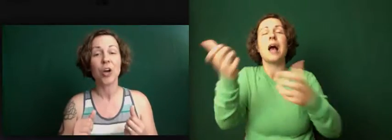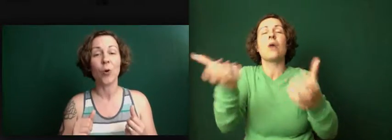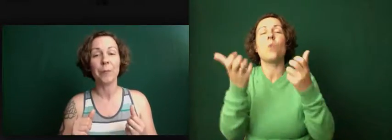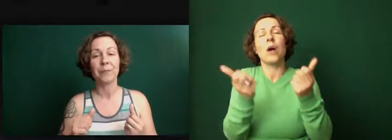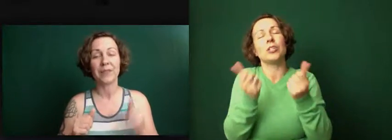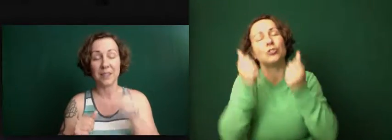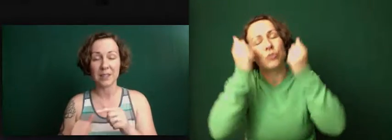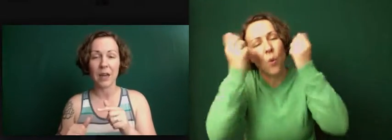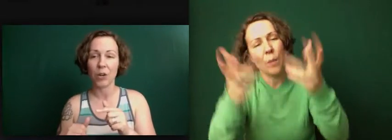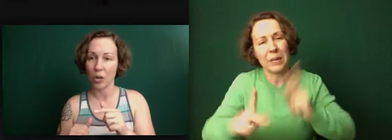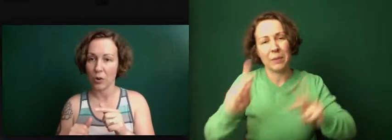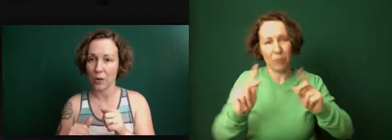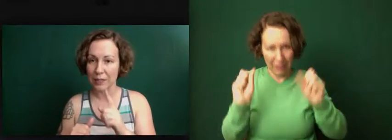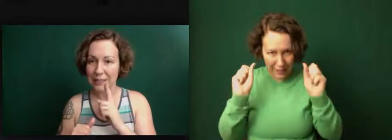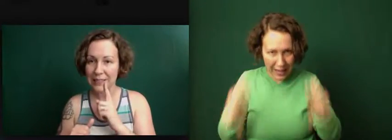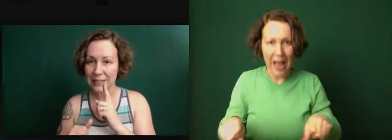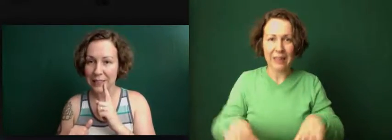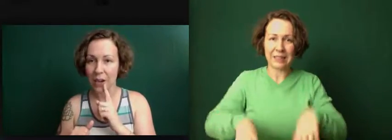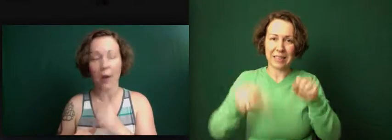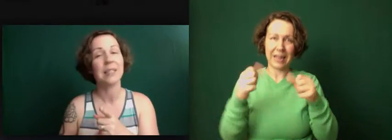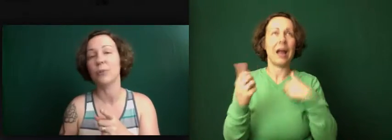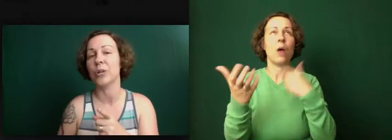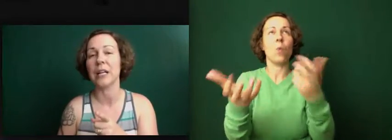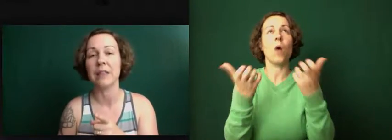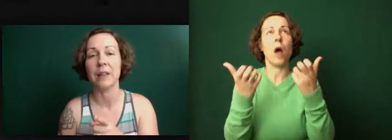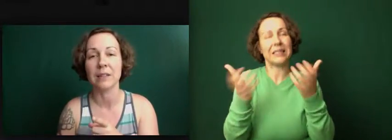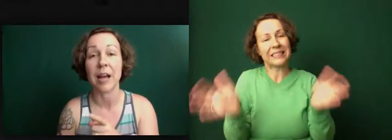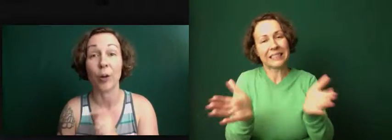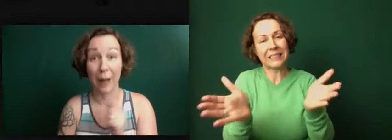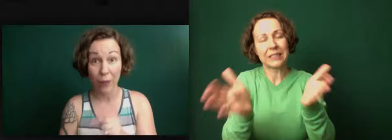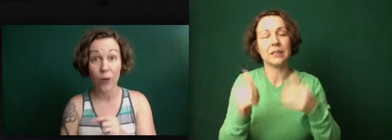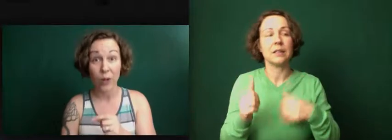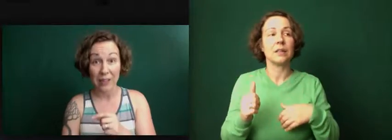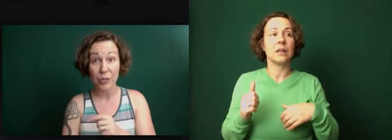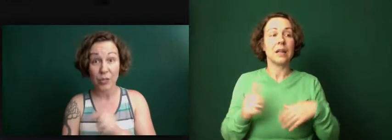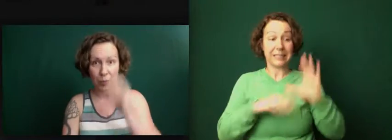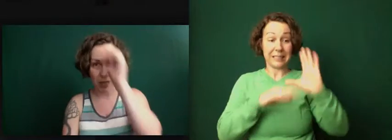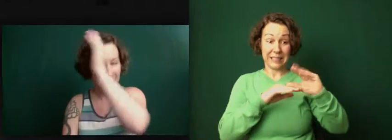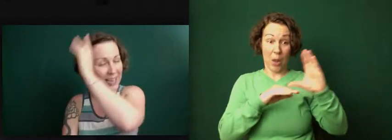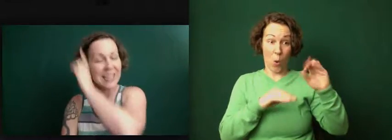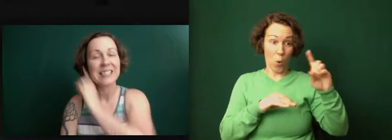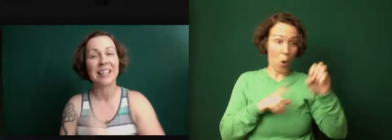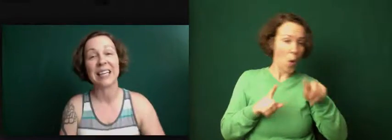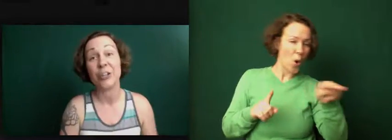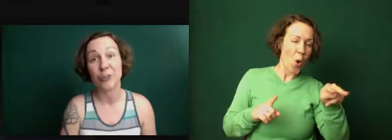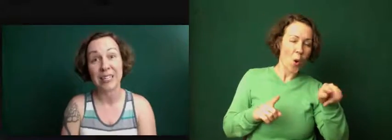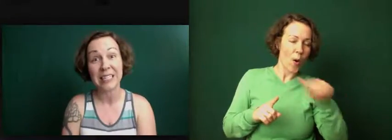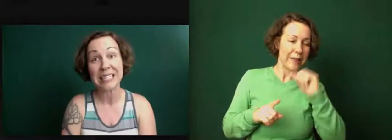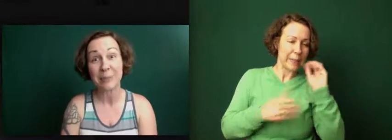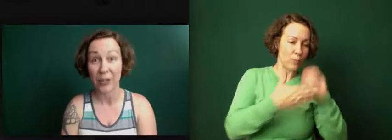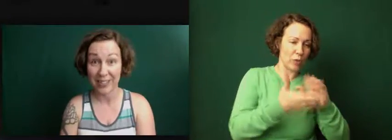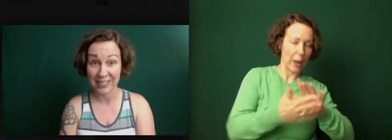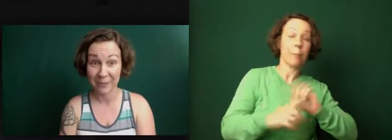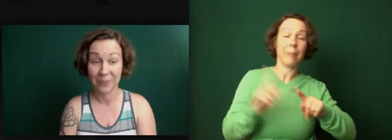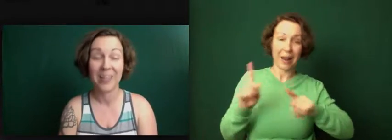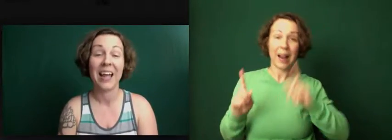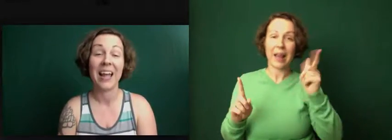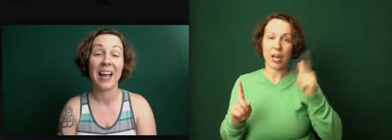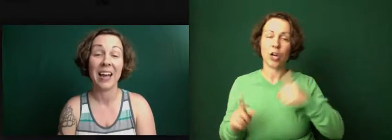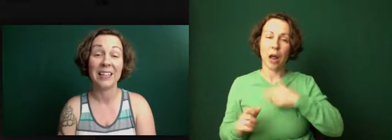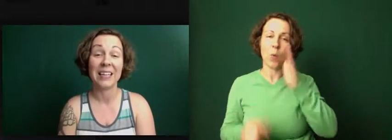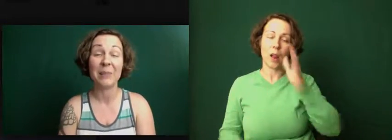people. So the discount code, I didn't put it in the title, but I will as soon as we're done. It's Kindred